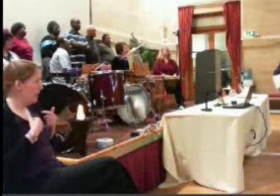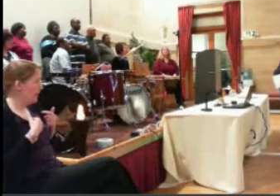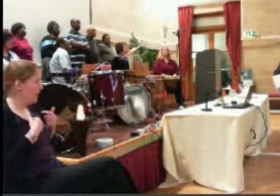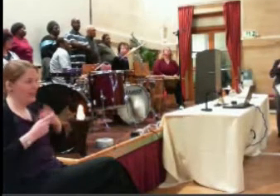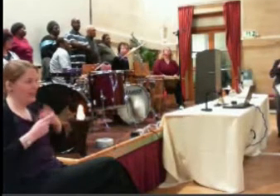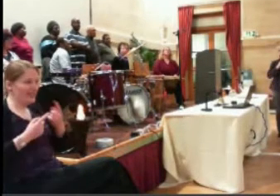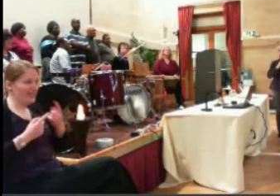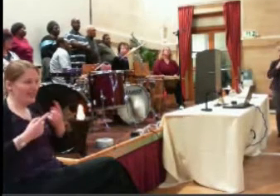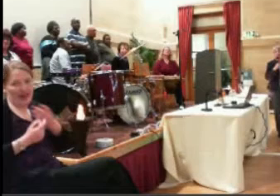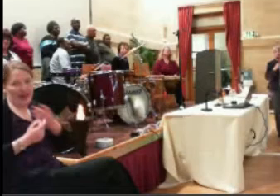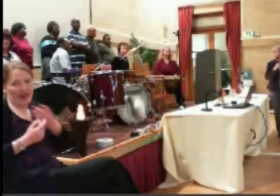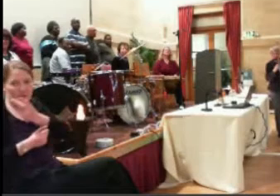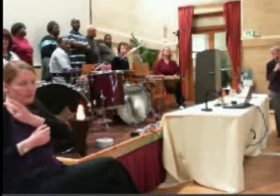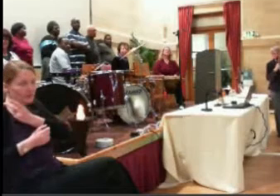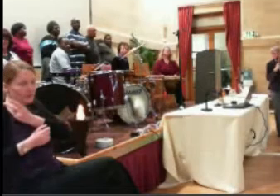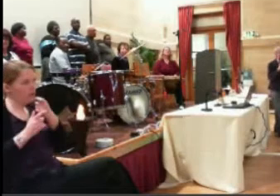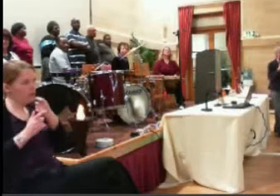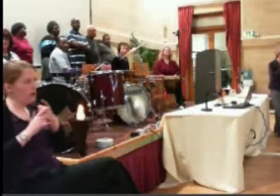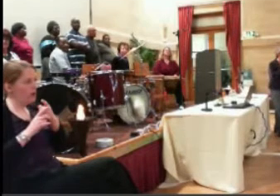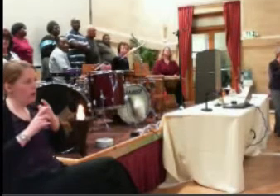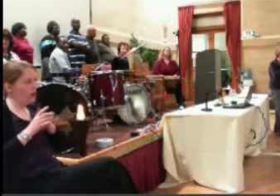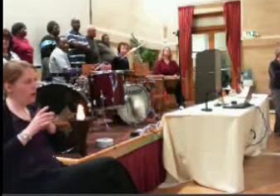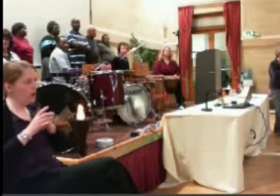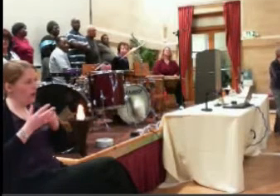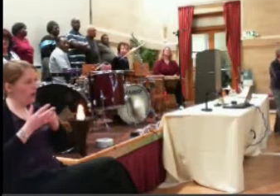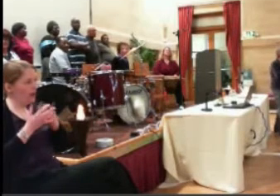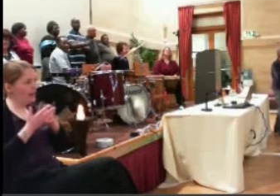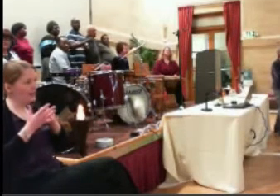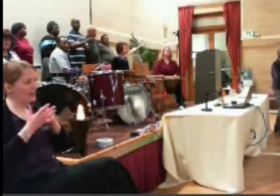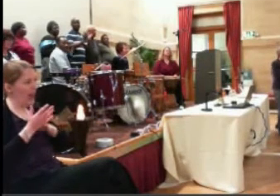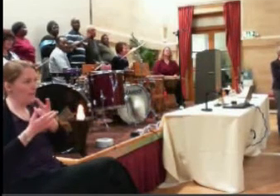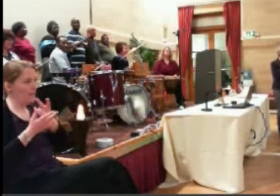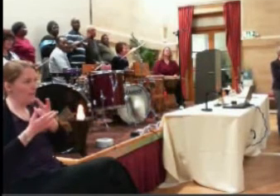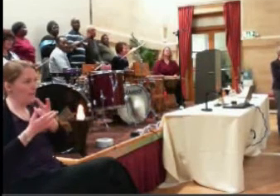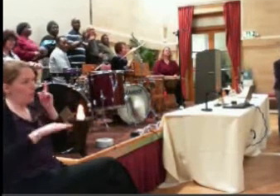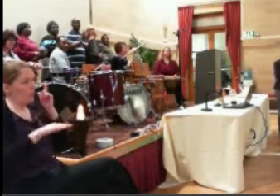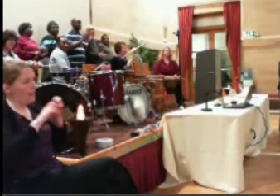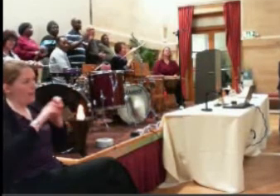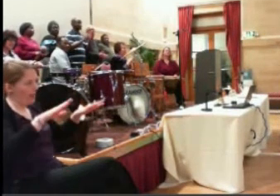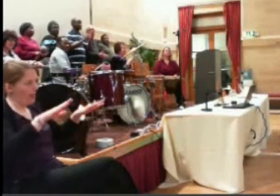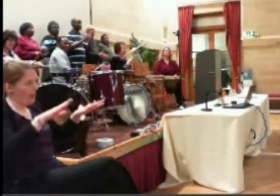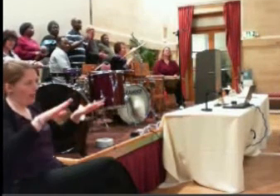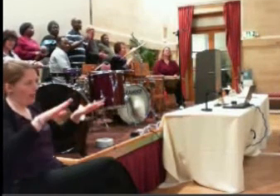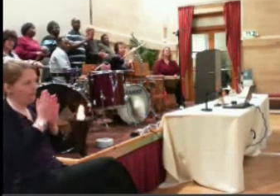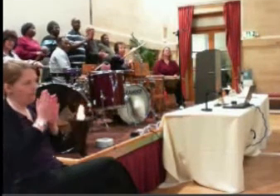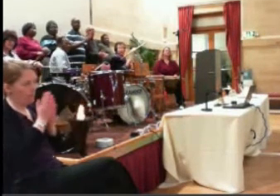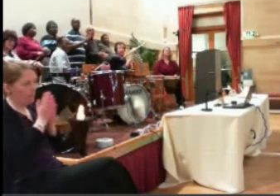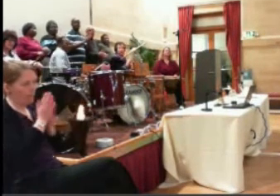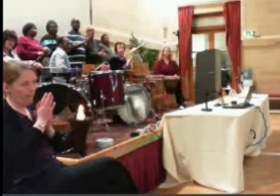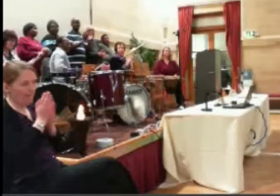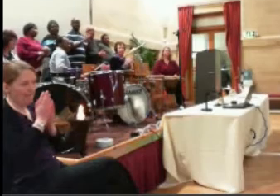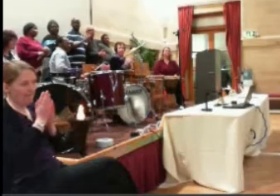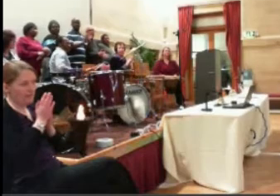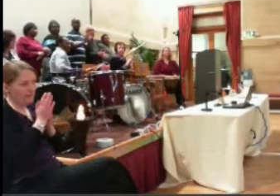give to Kyle Hannon and Sam Downey, our team from Ecomedia, who are webcasting all afternoon.